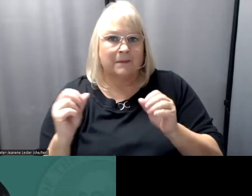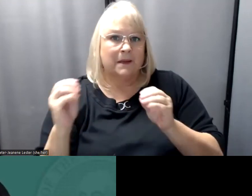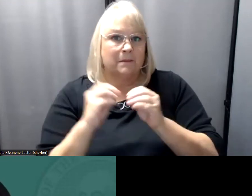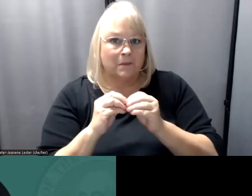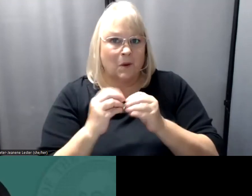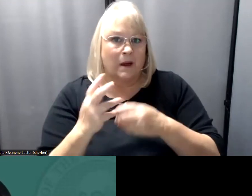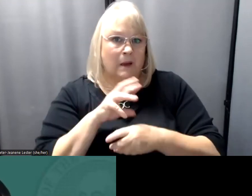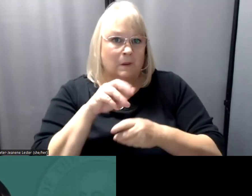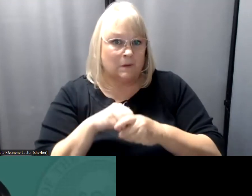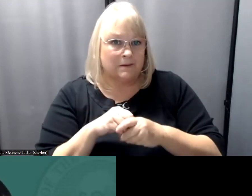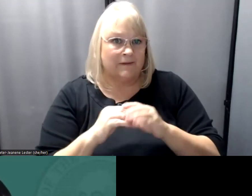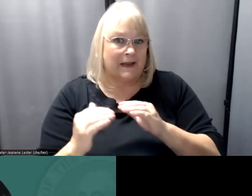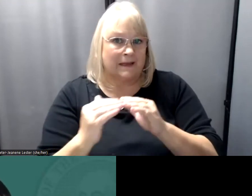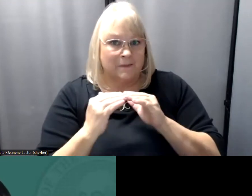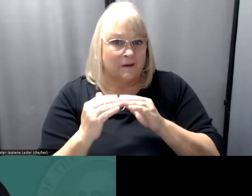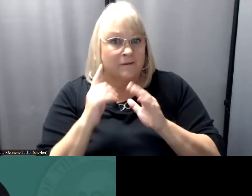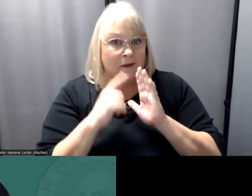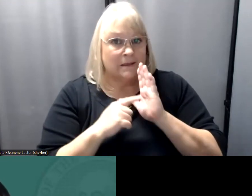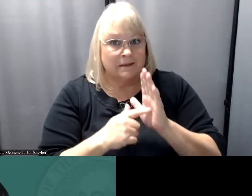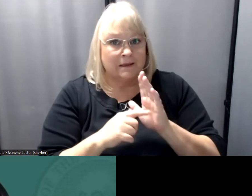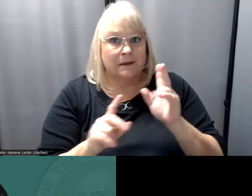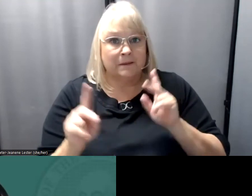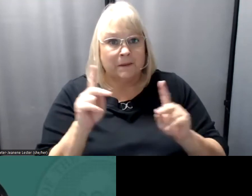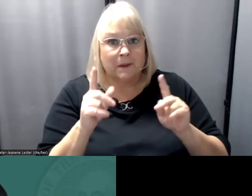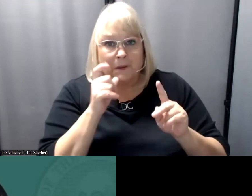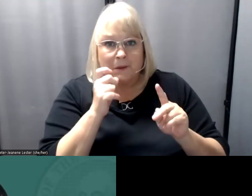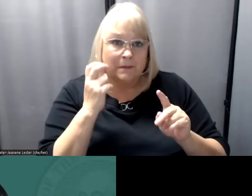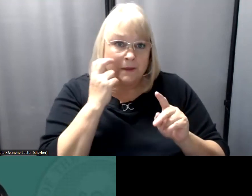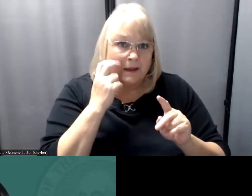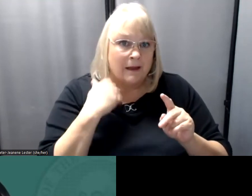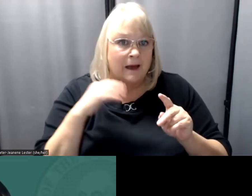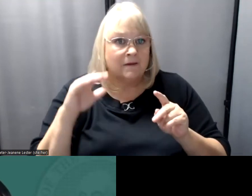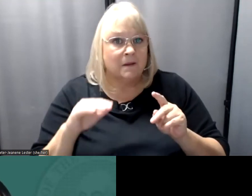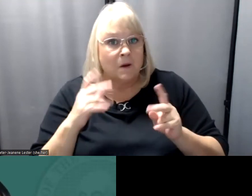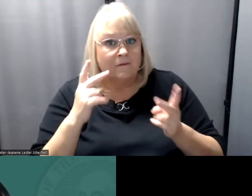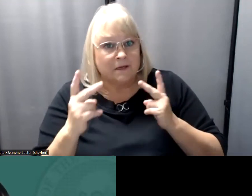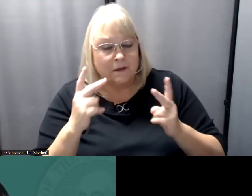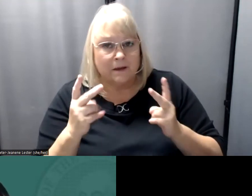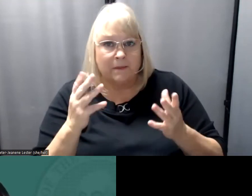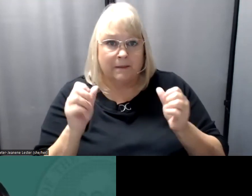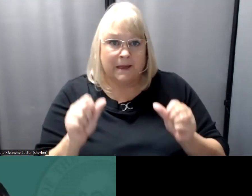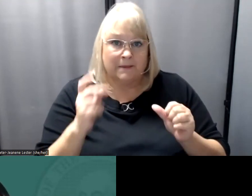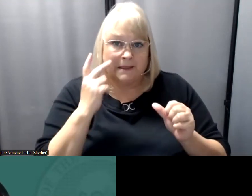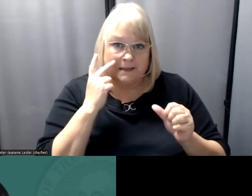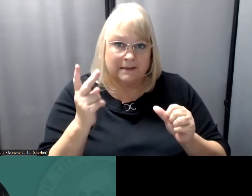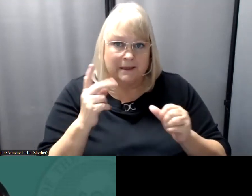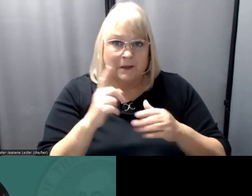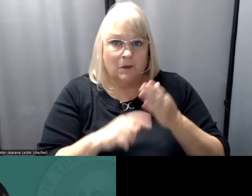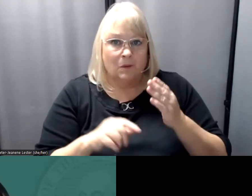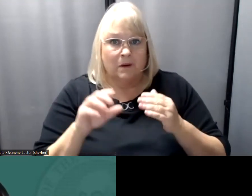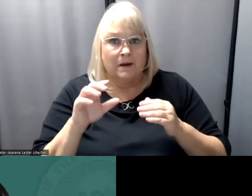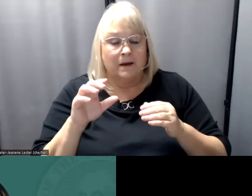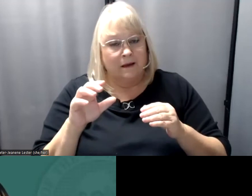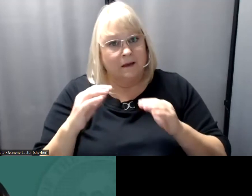and equitable. For example, people who are blind or have low vision may be able to see what their colleagues are seeing,